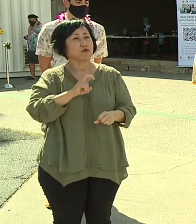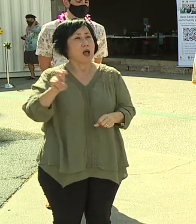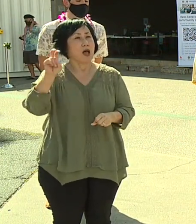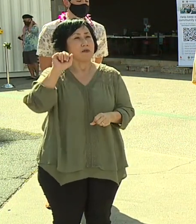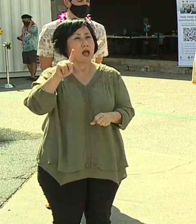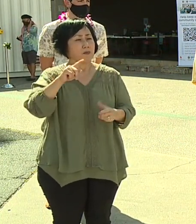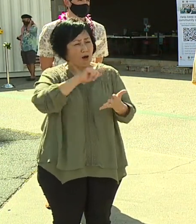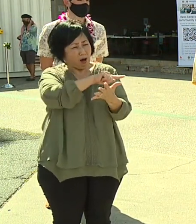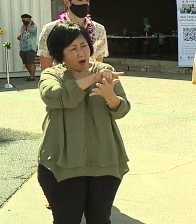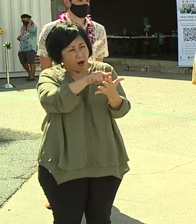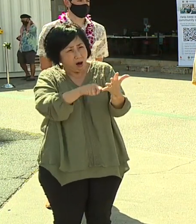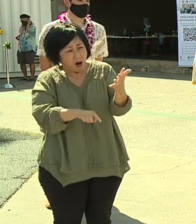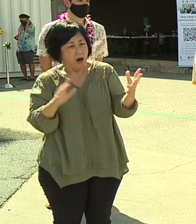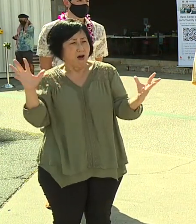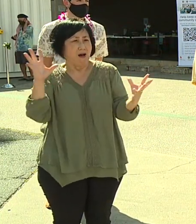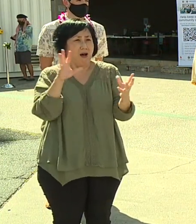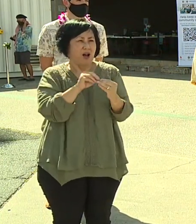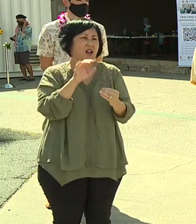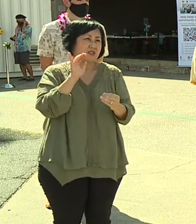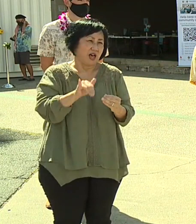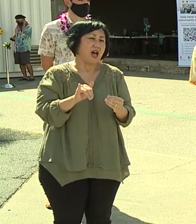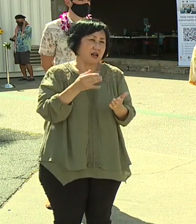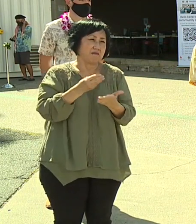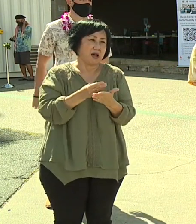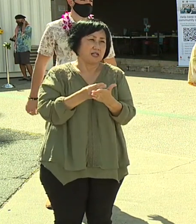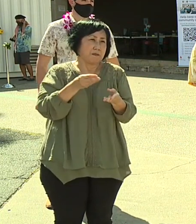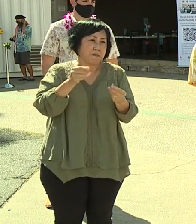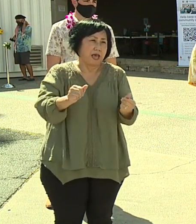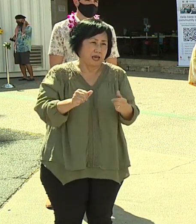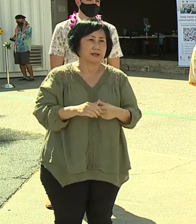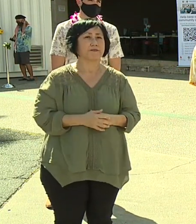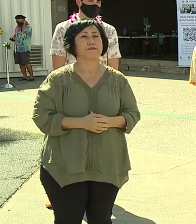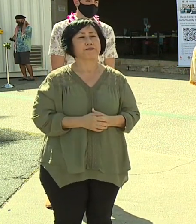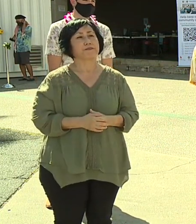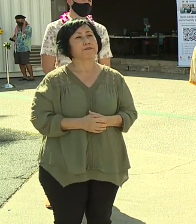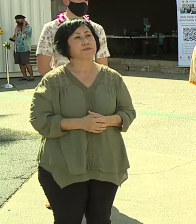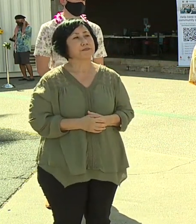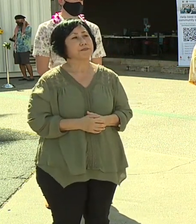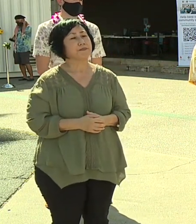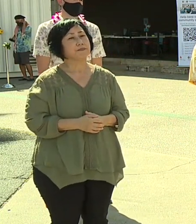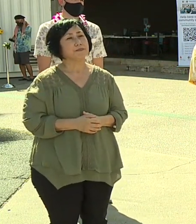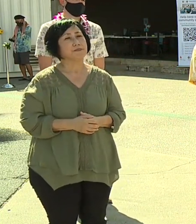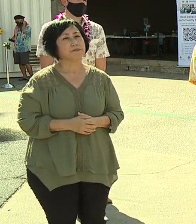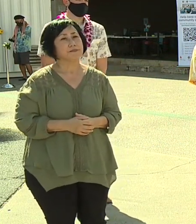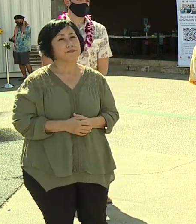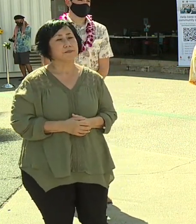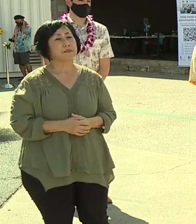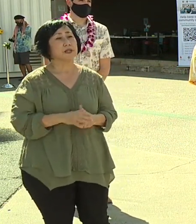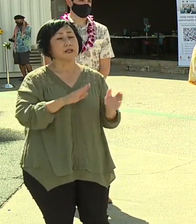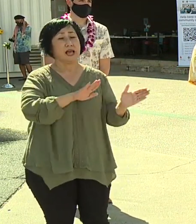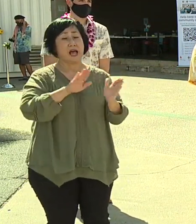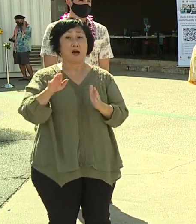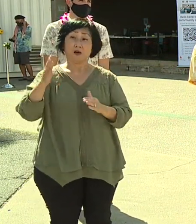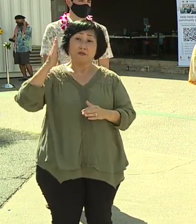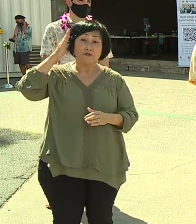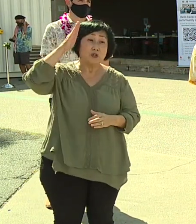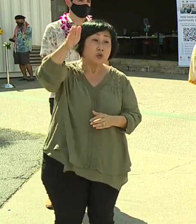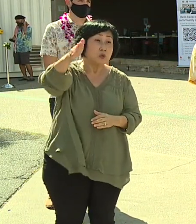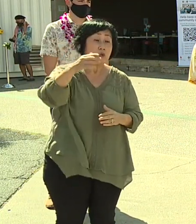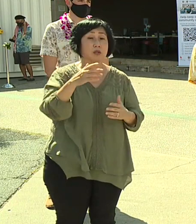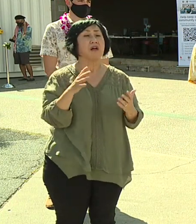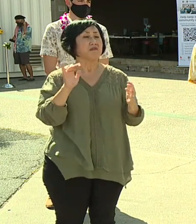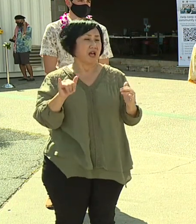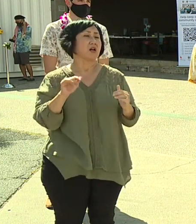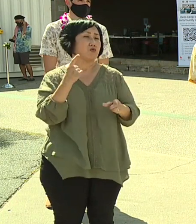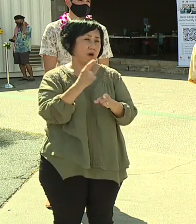is what this project represents, is able to do. Now, as far as going forward, that is